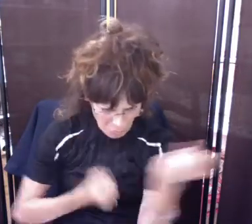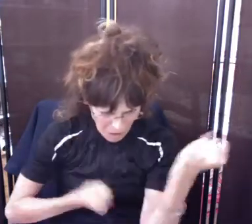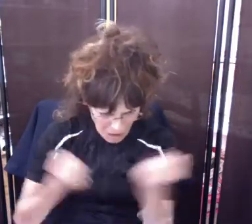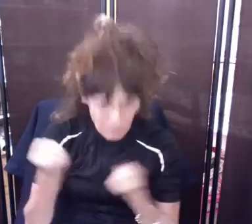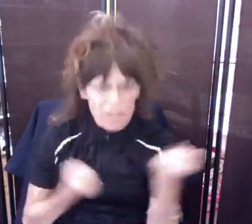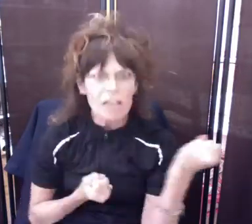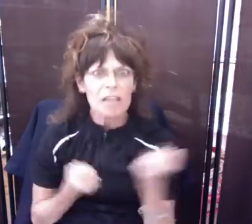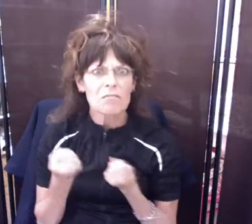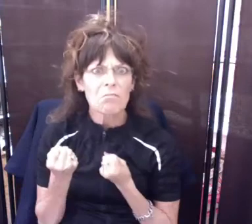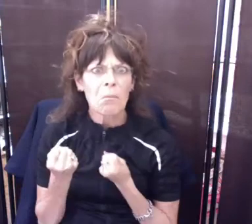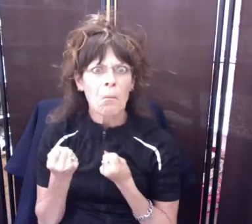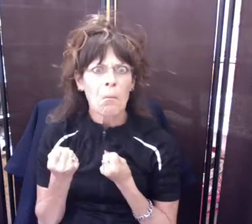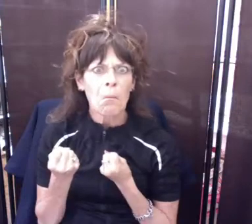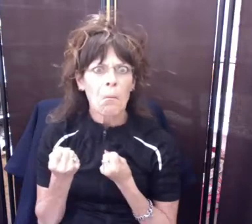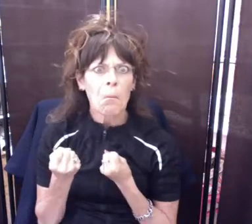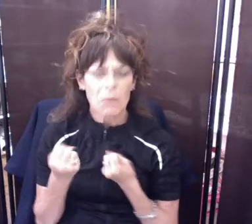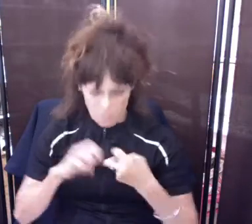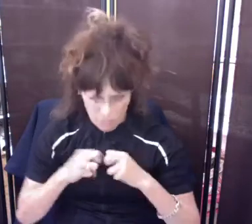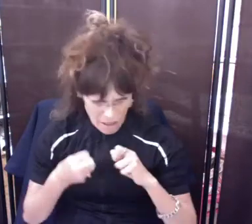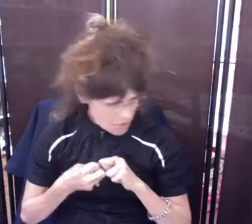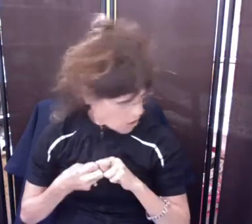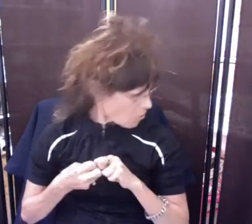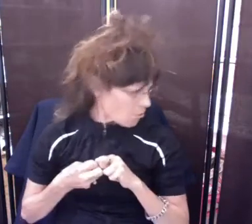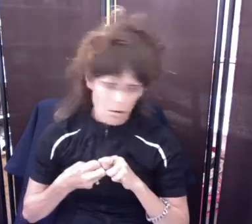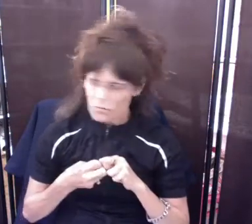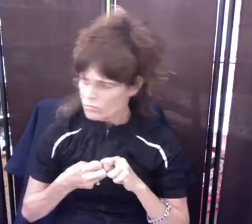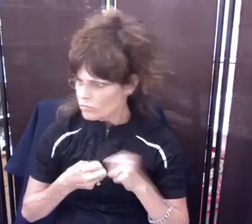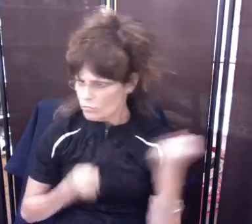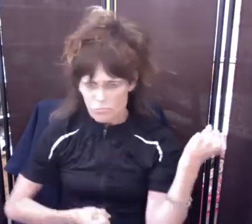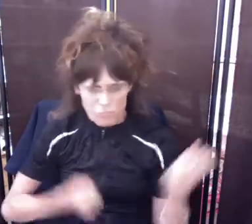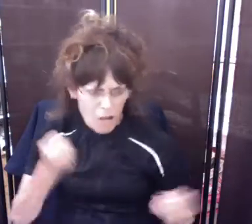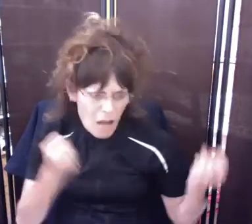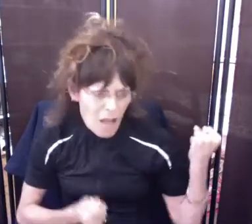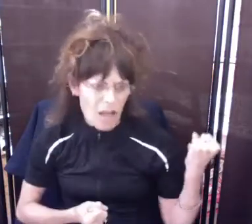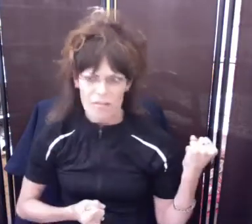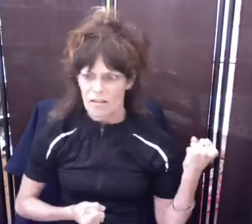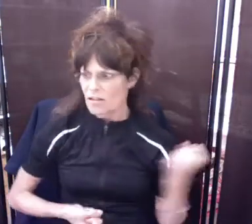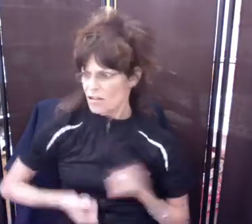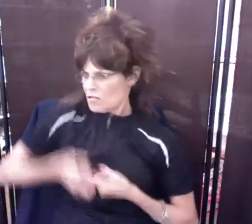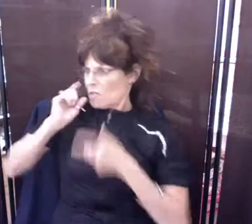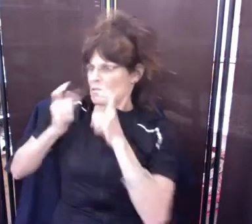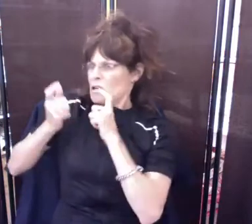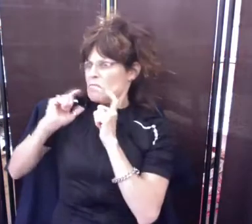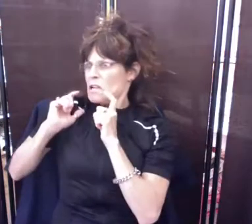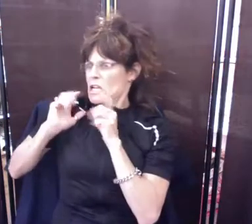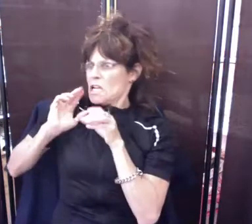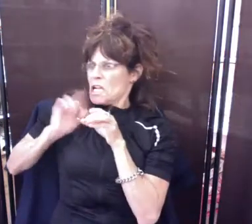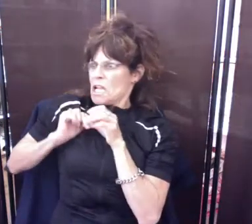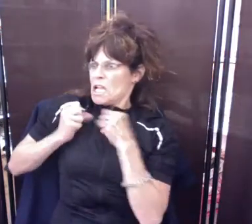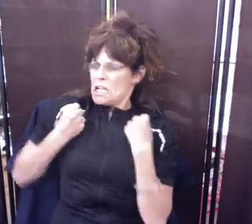because it's just so difficult. It's so difficult to go after the thing that it's